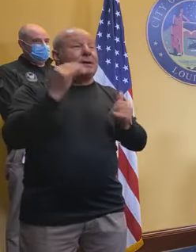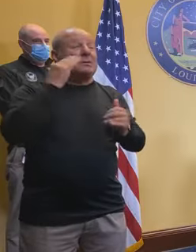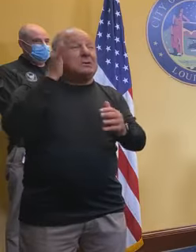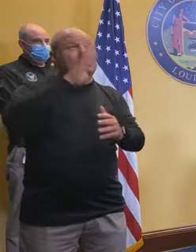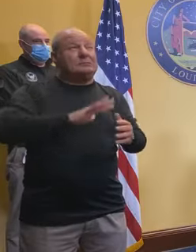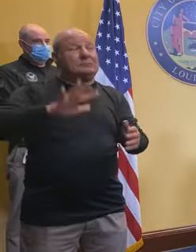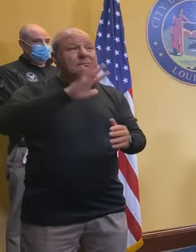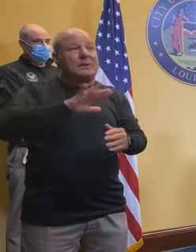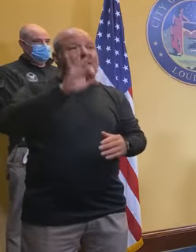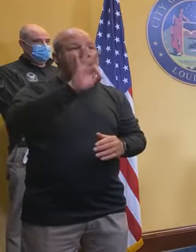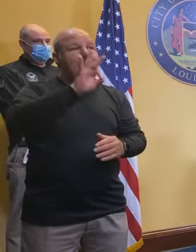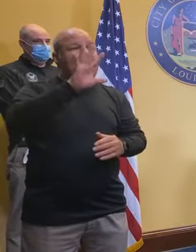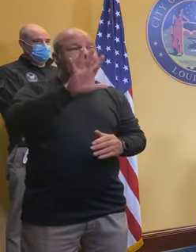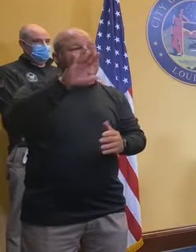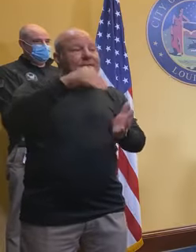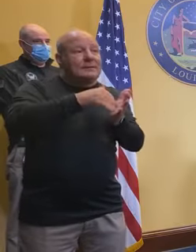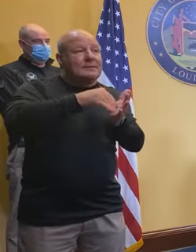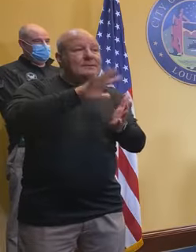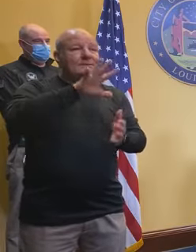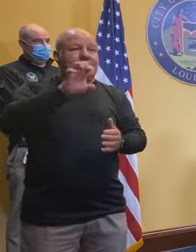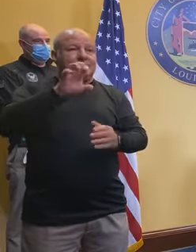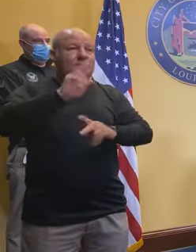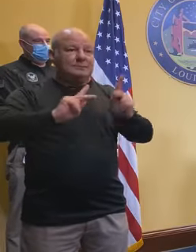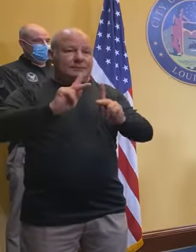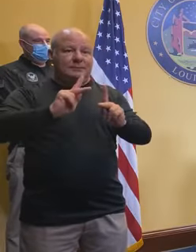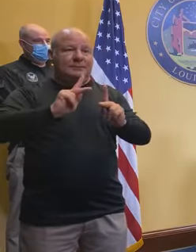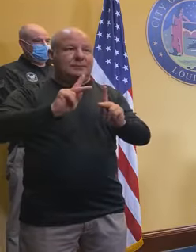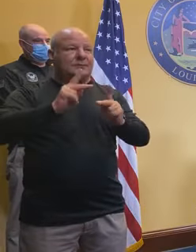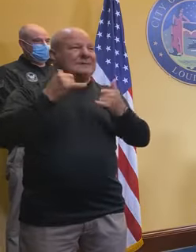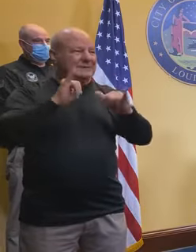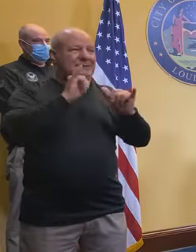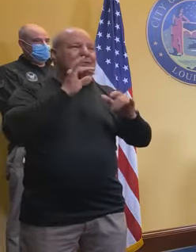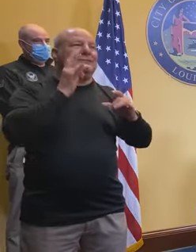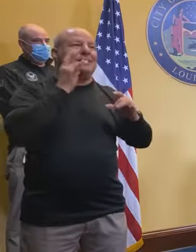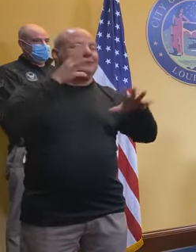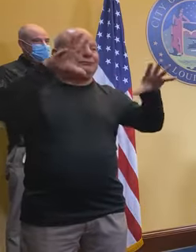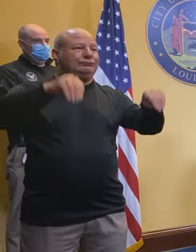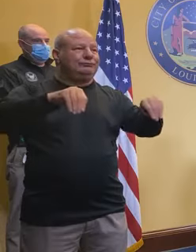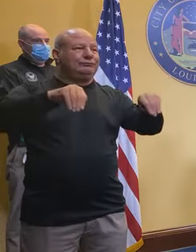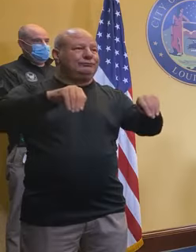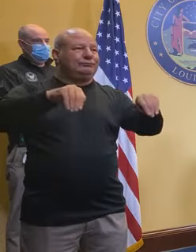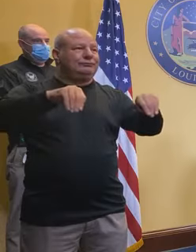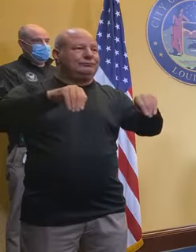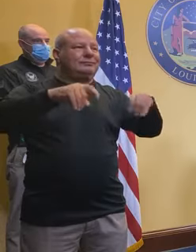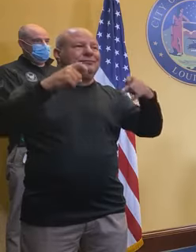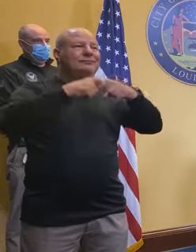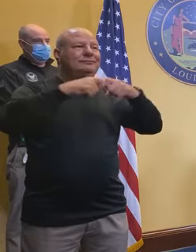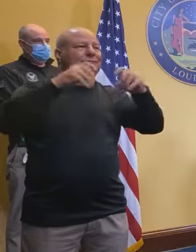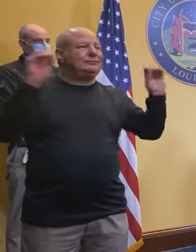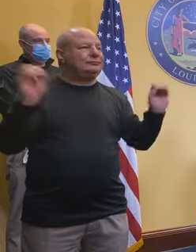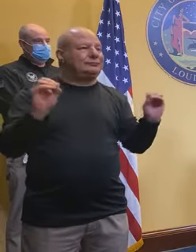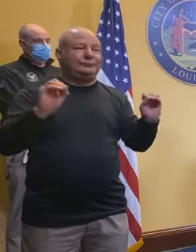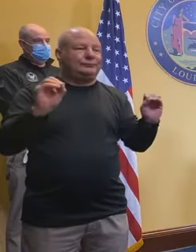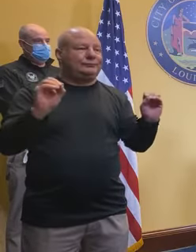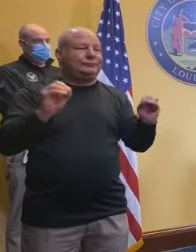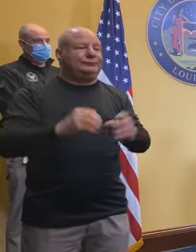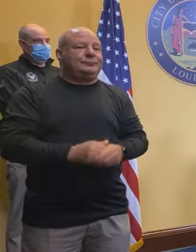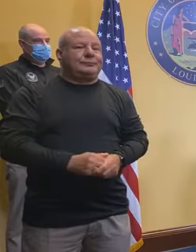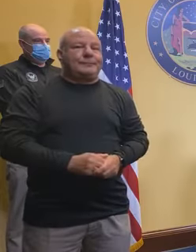about 95,500 that we're being told is still without power.